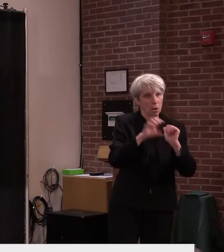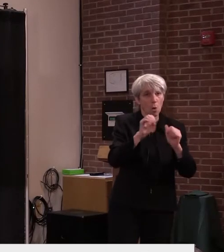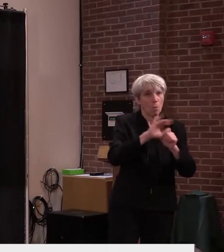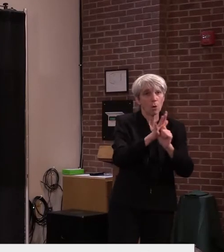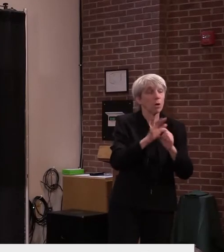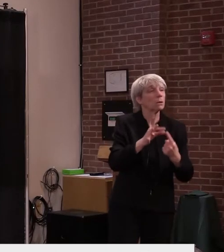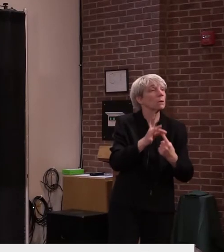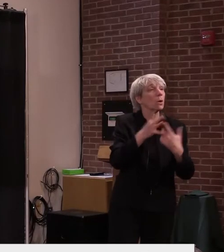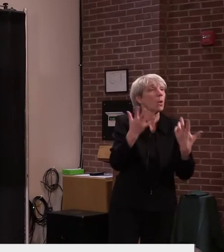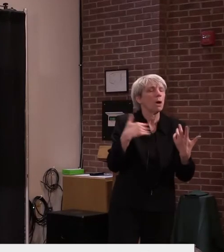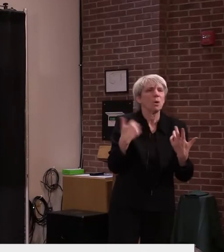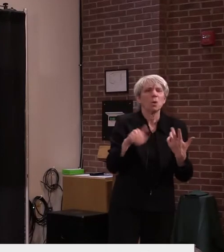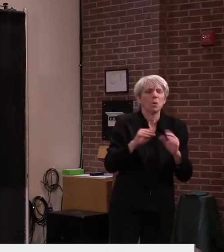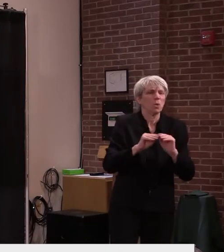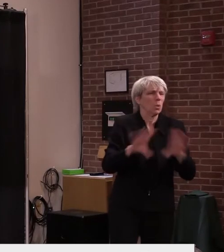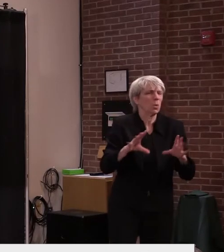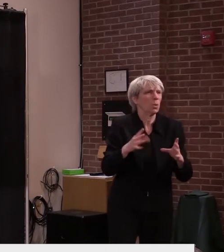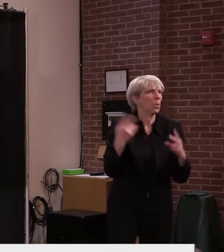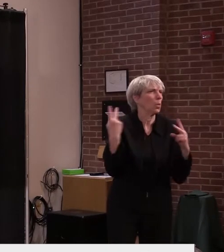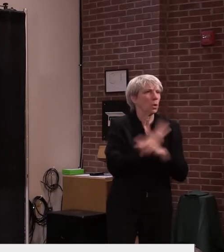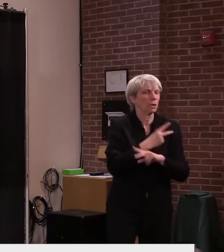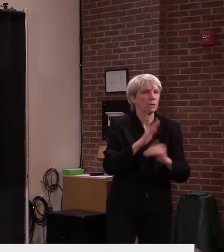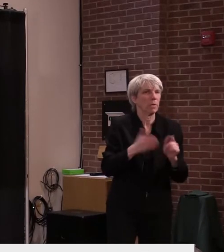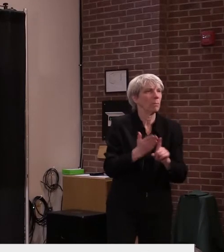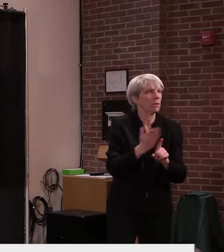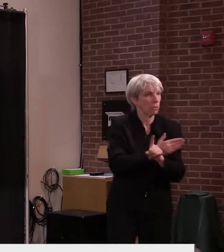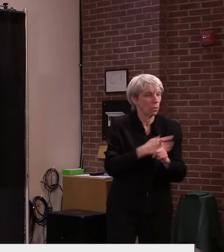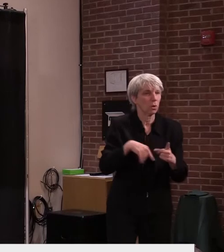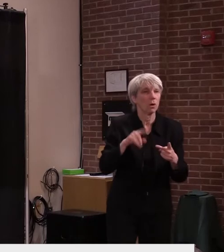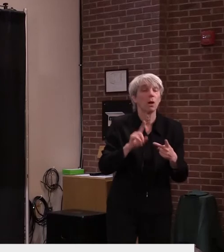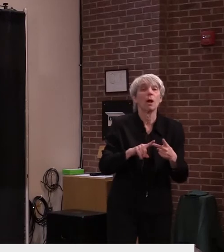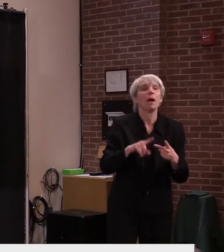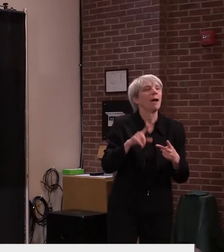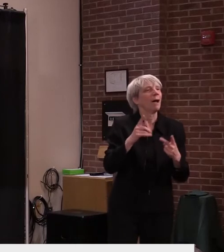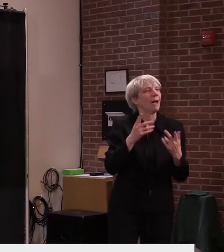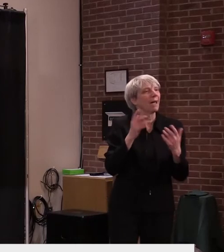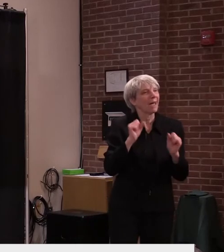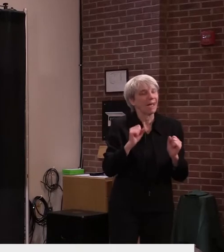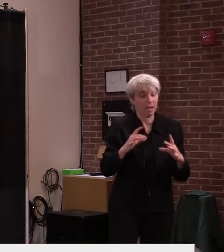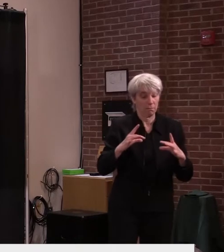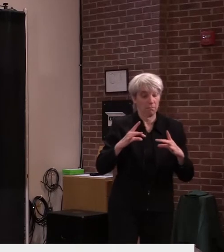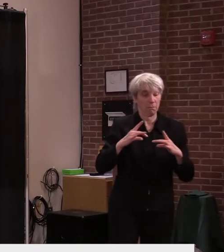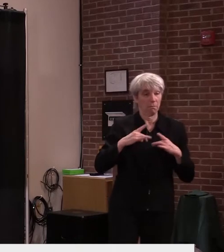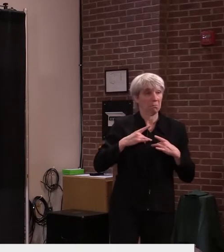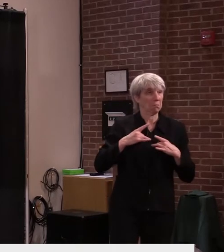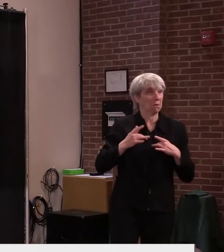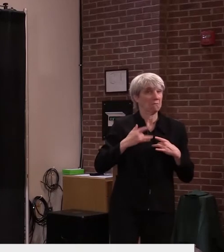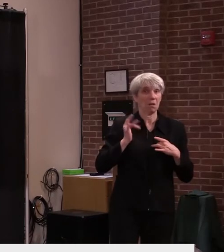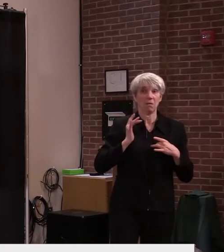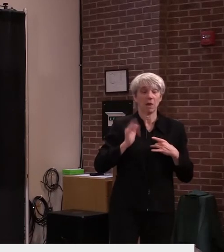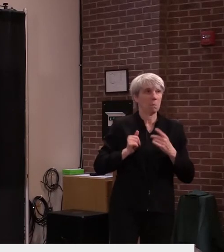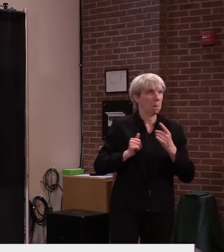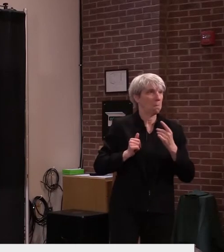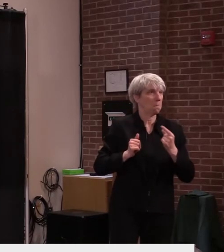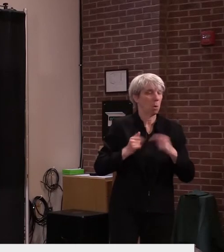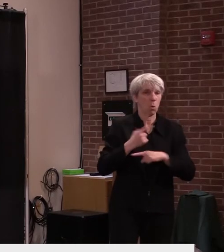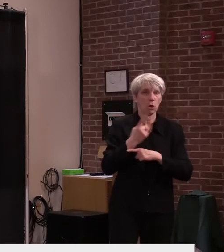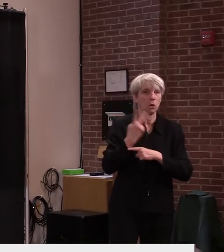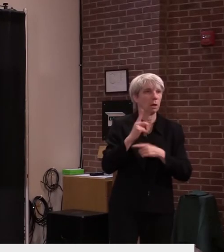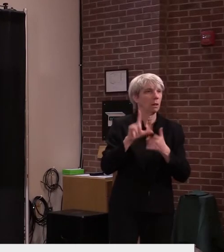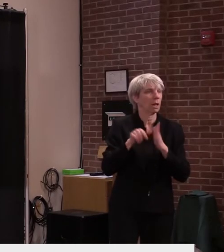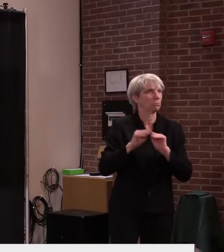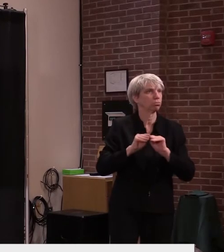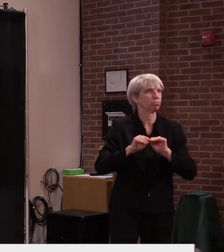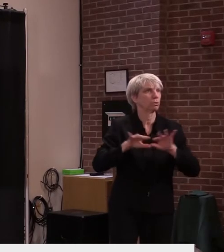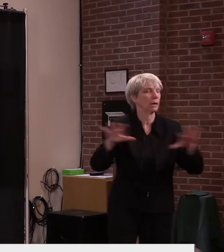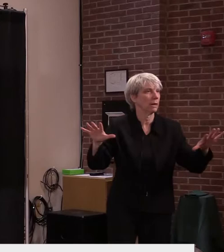it has a shorter incubation period, and so spreads rapidly through the population. The good news